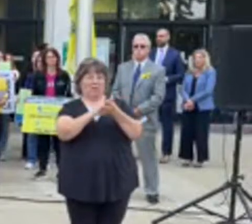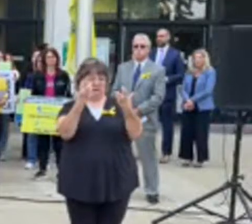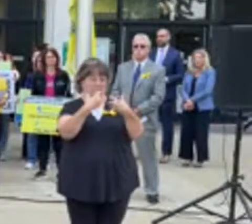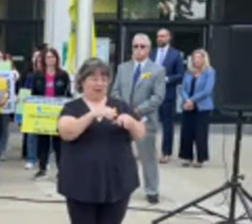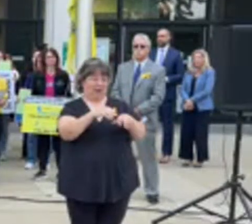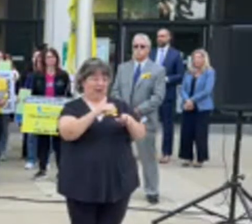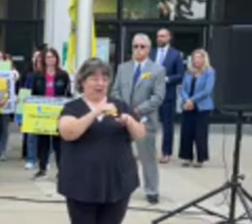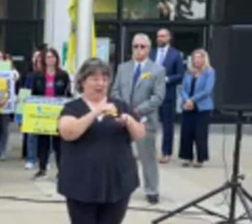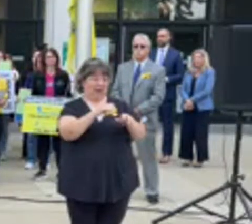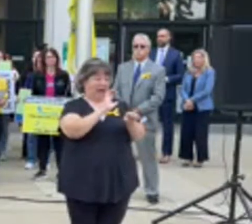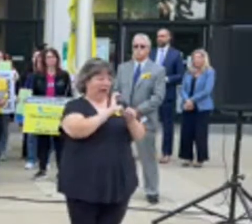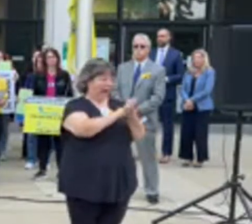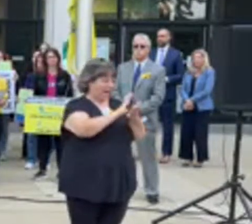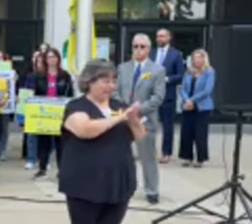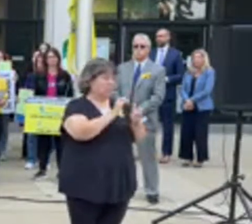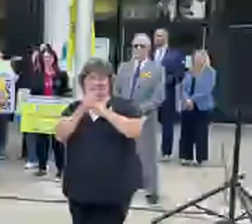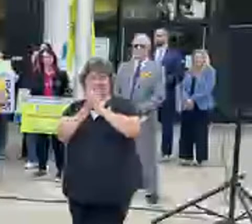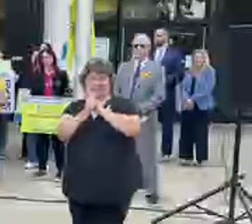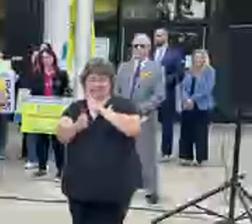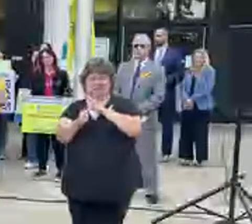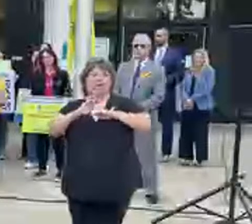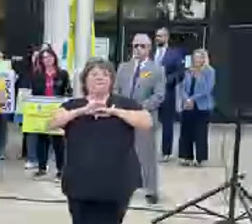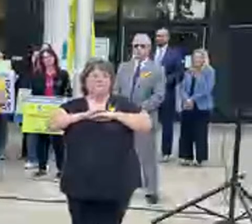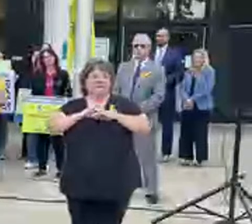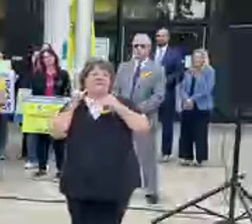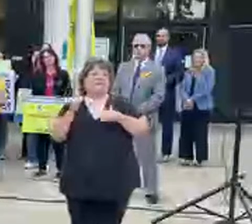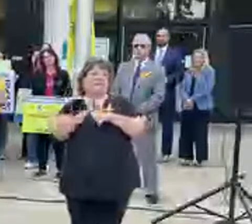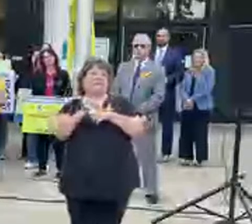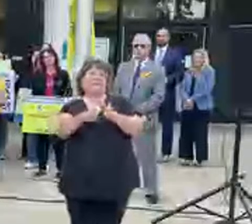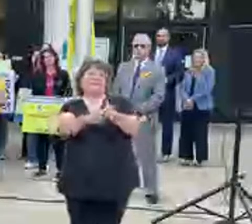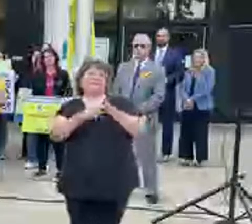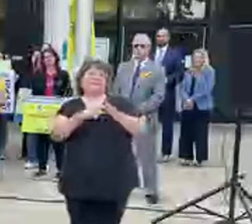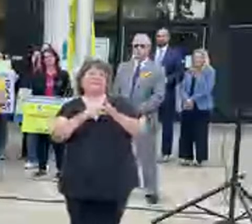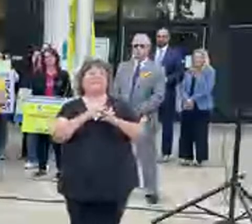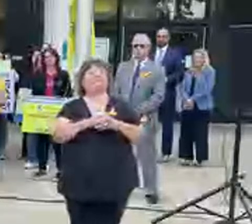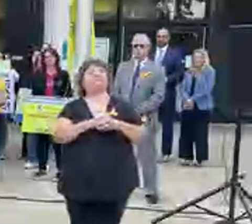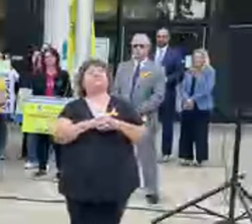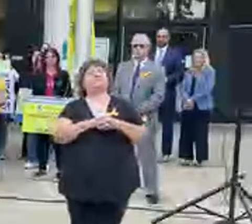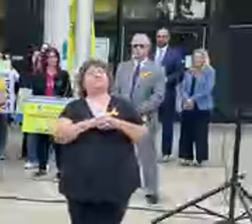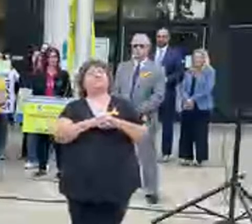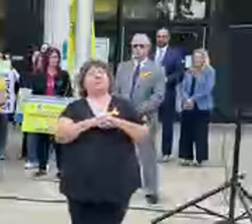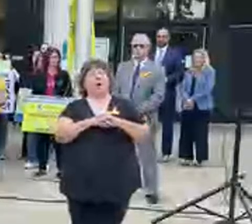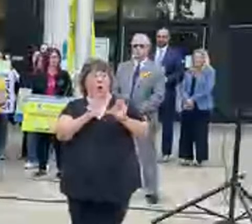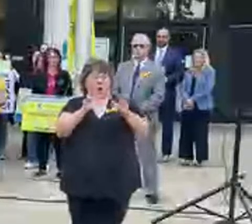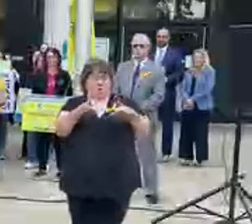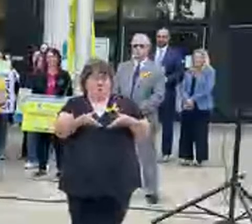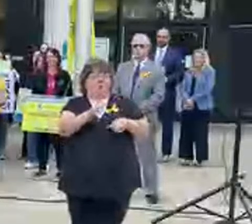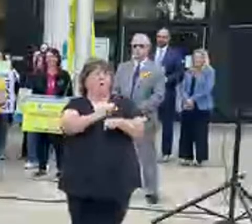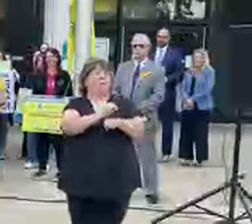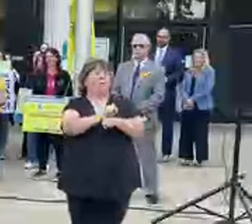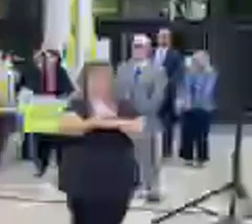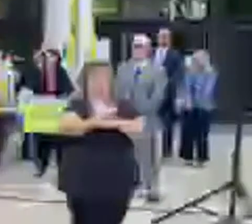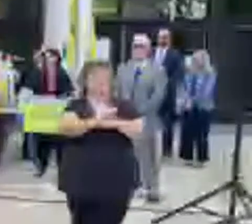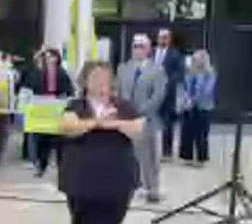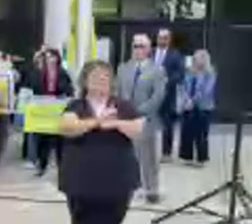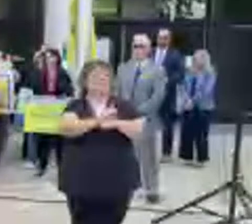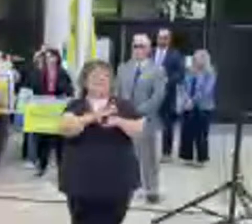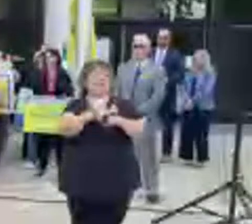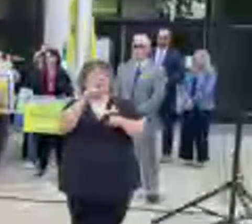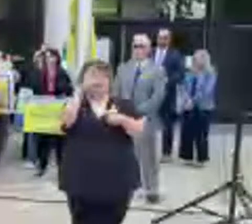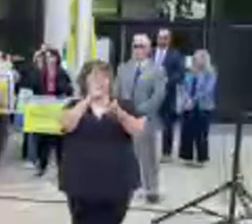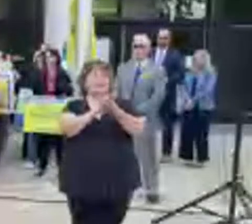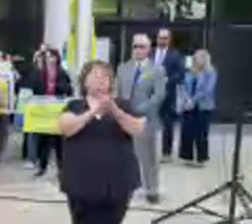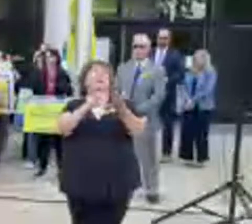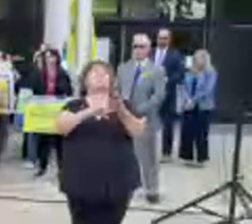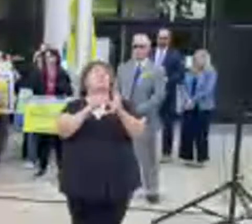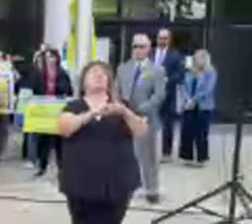blending academic knowledge with real-world skills and industry demands. At the heart of our work is the belief in meaningful